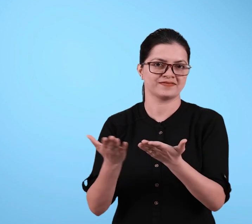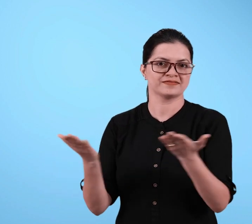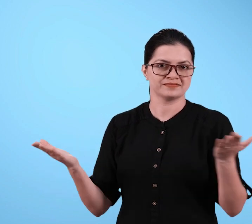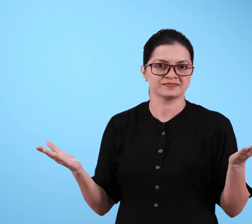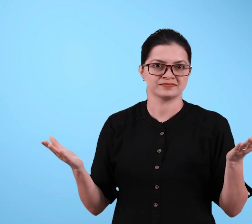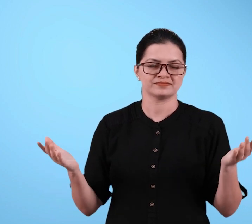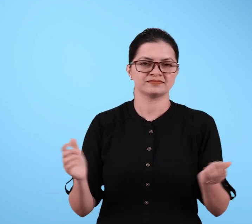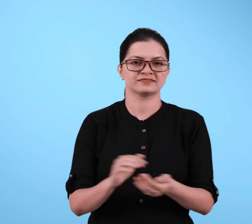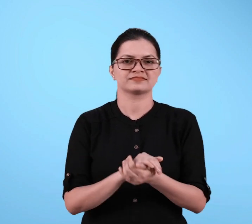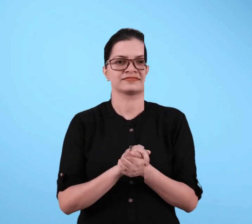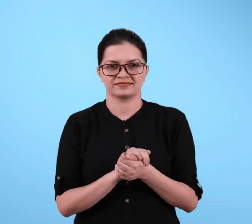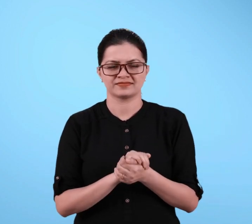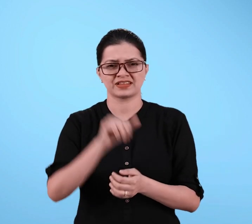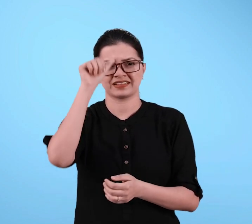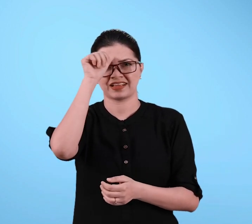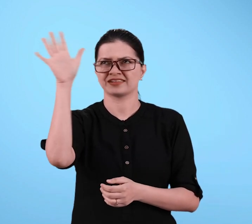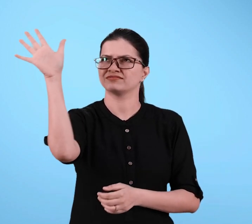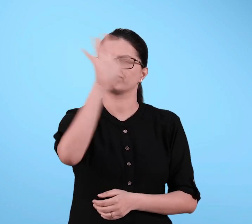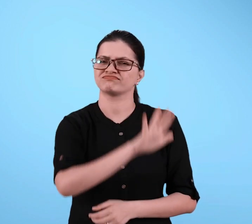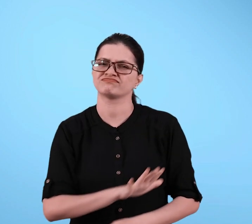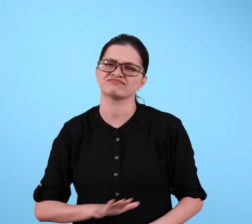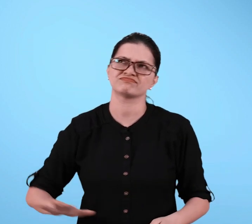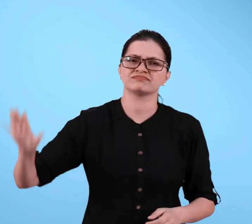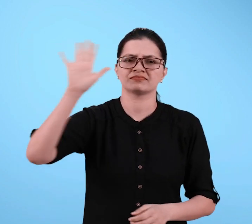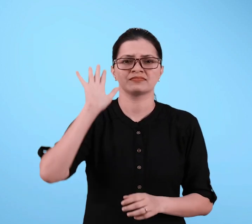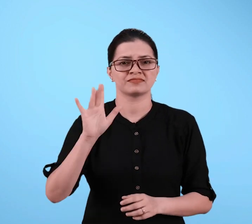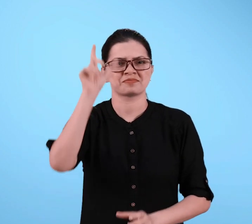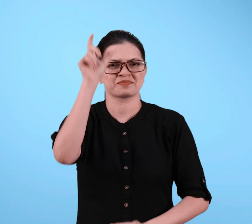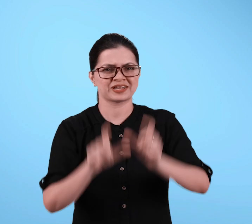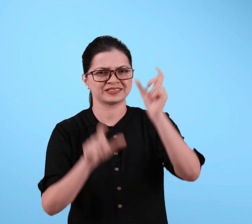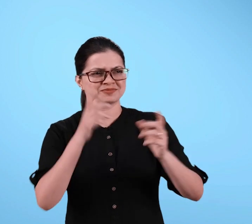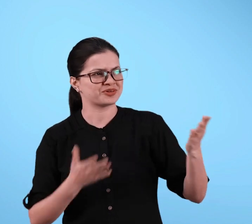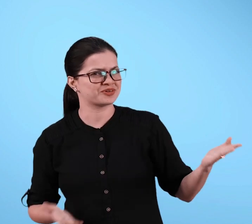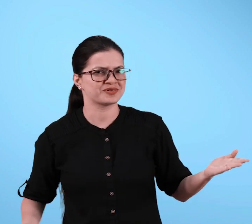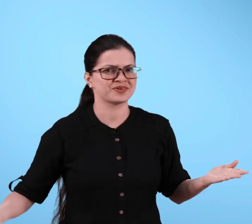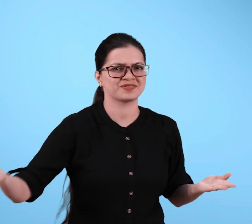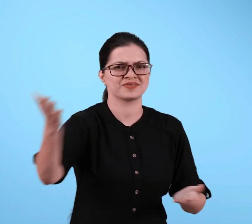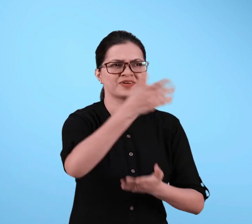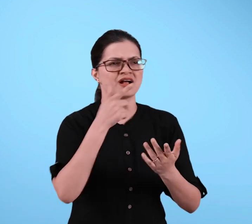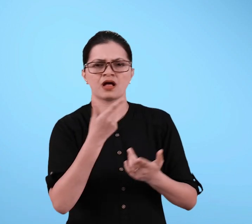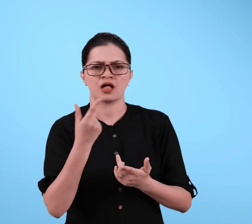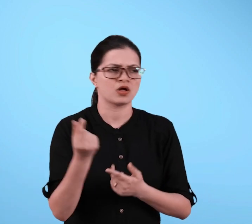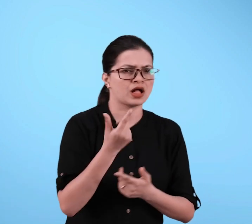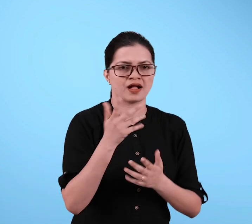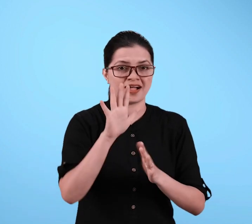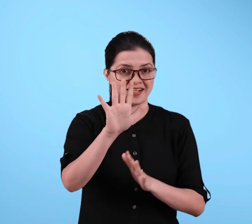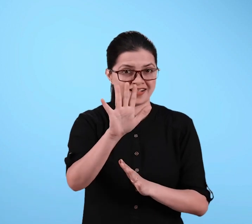Start. The early fabrics The made early out of Indians cotton wore fabrics made out of cotton that grew in the regions near